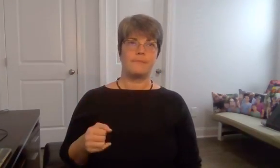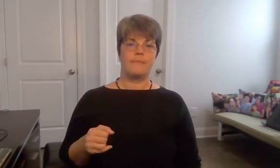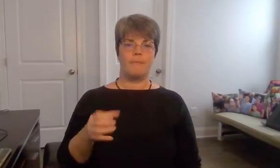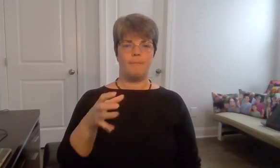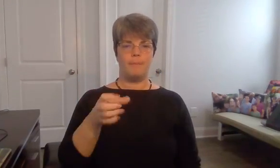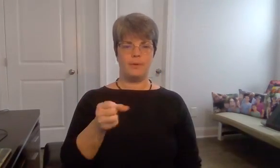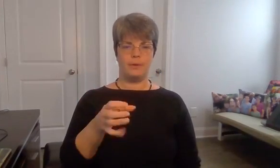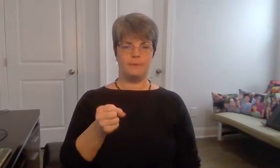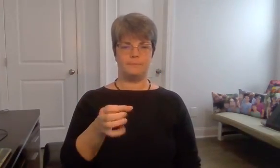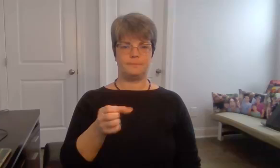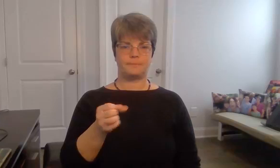milk,